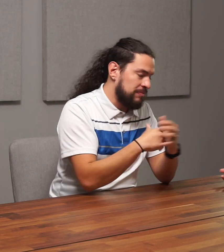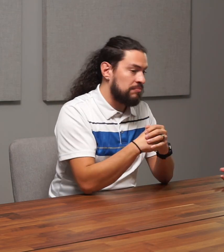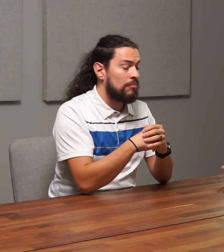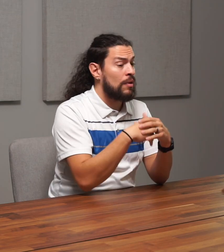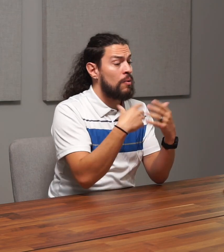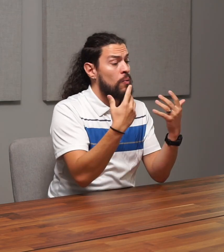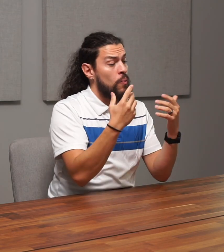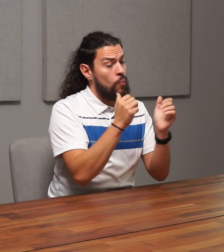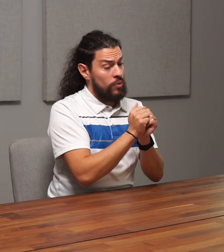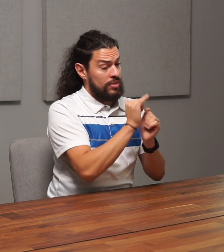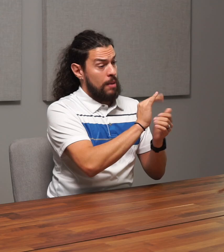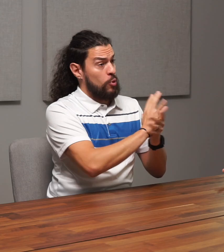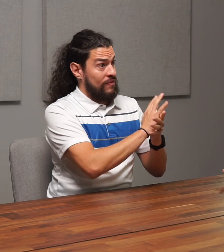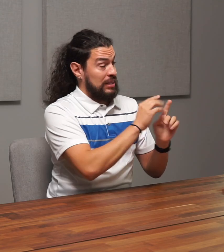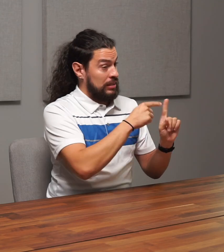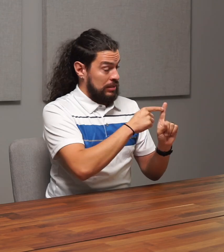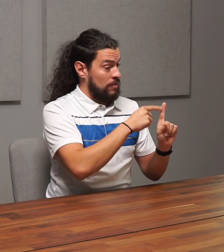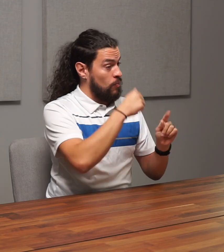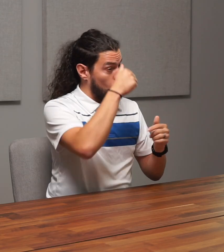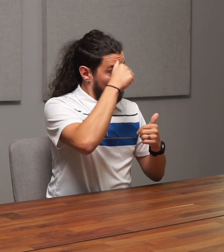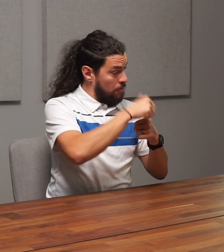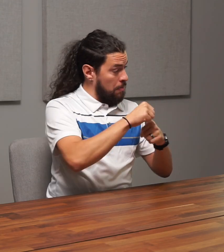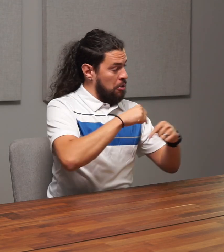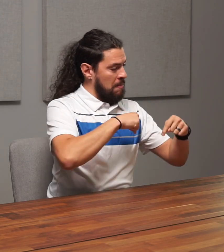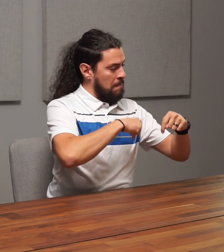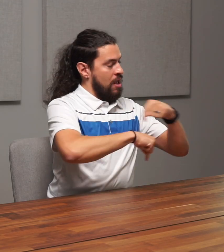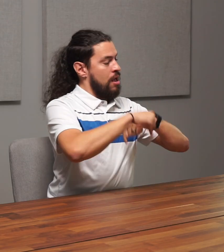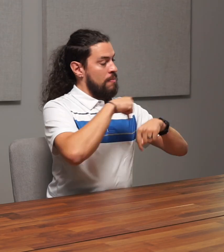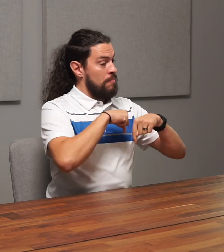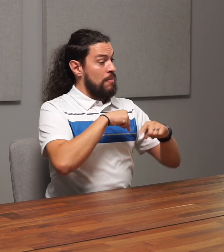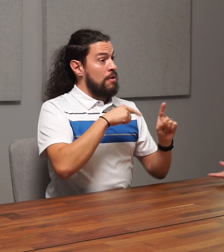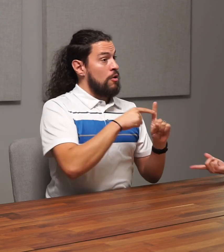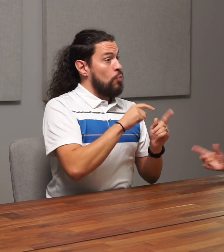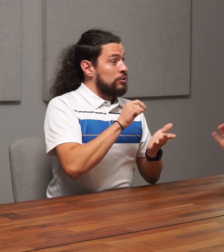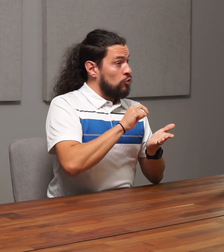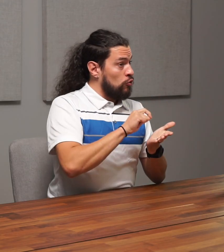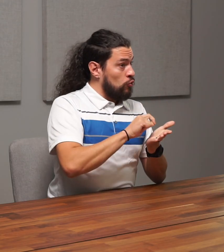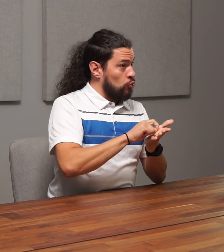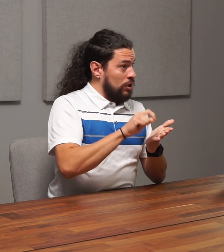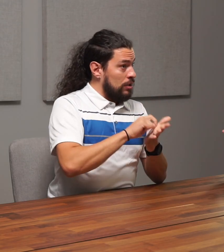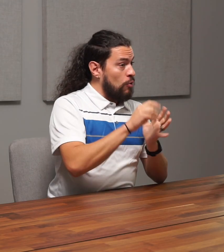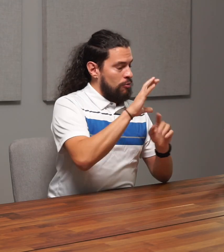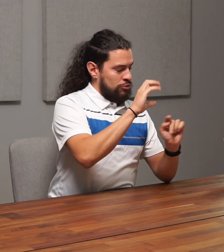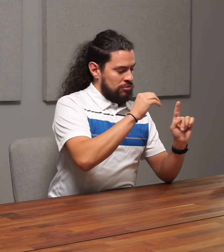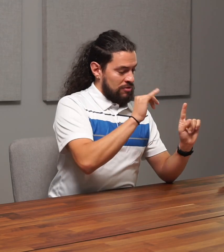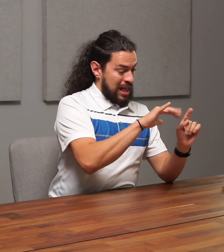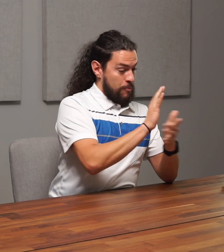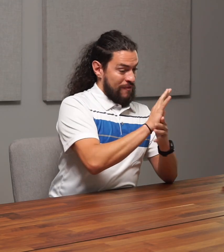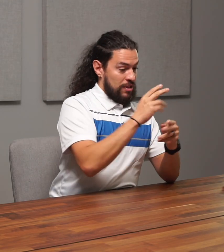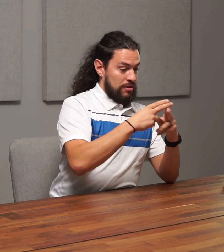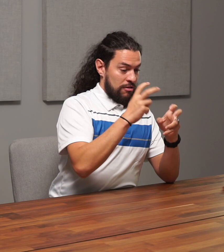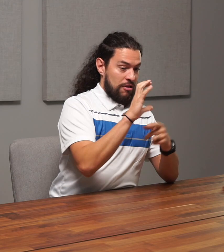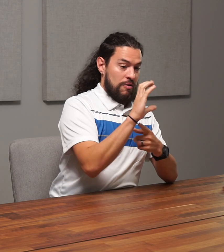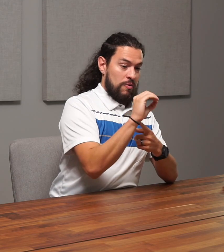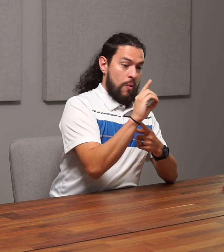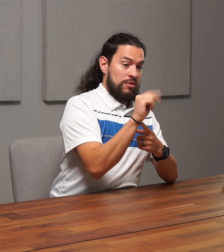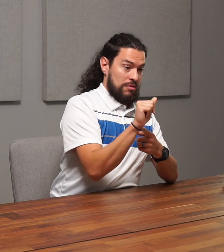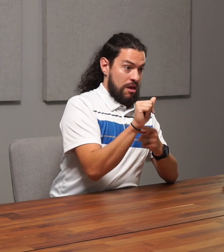misunderstandings etc etc so specifically with that movie so let me really clarify so